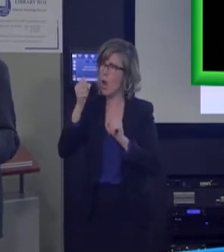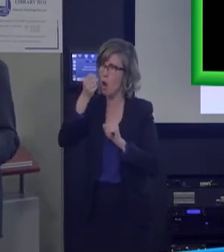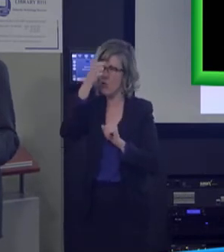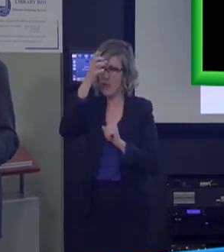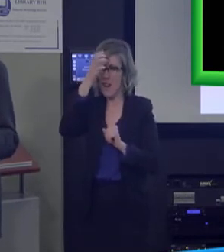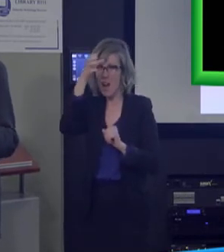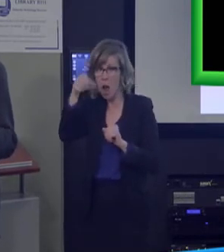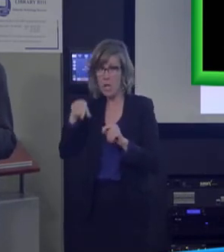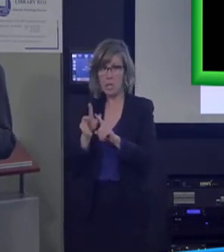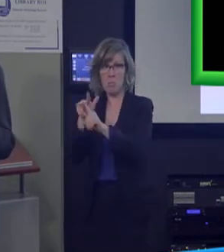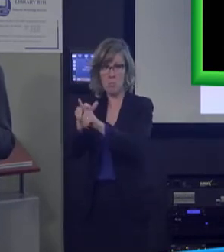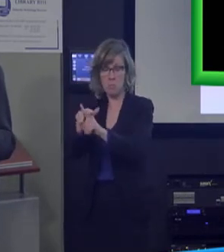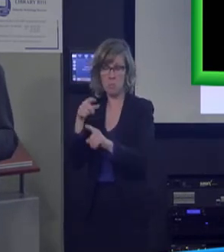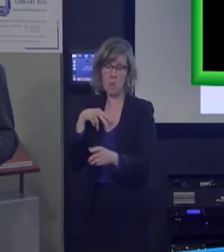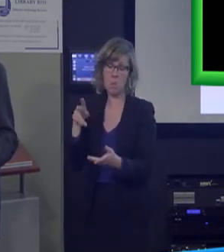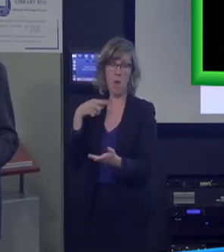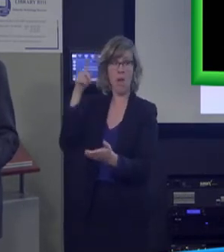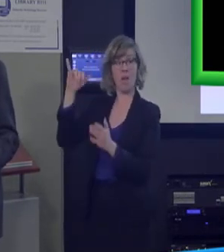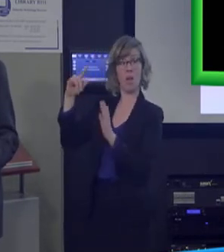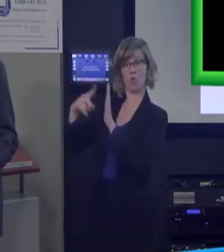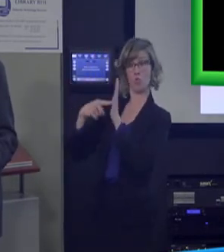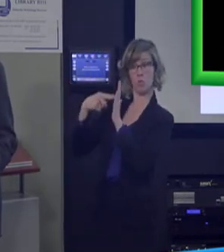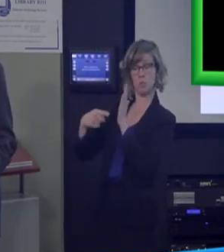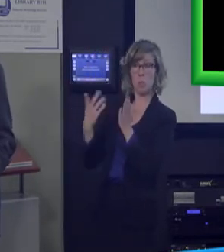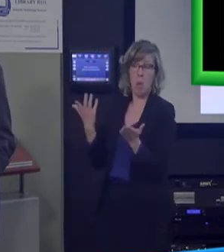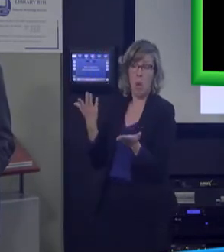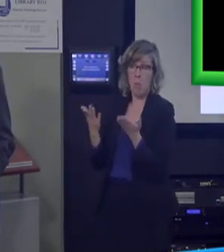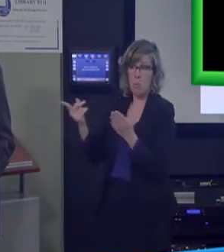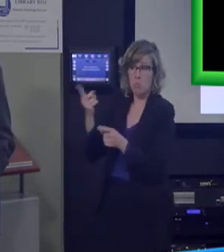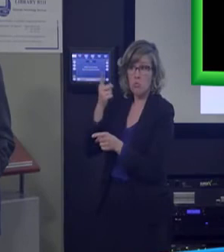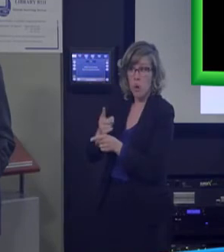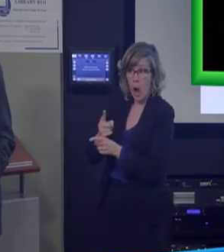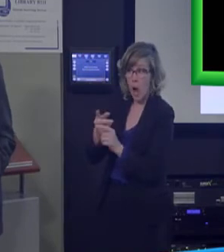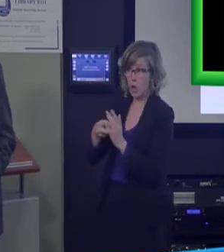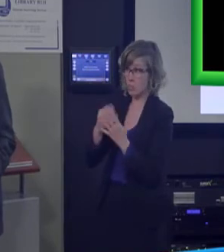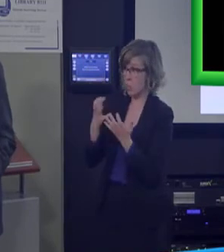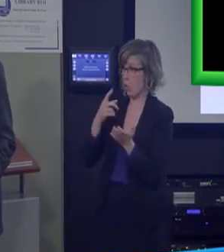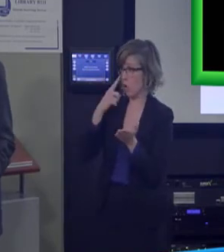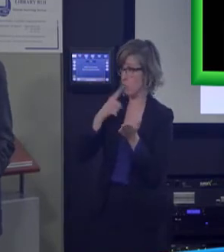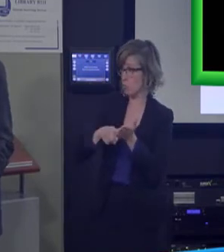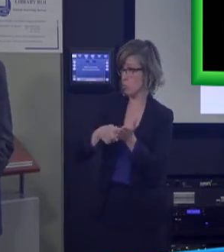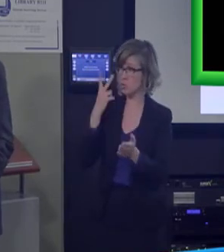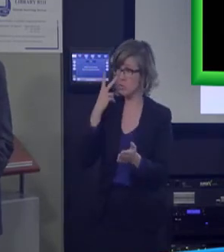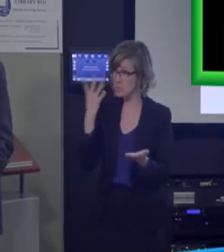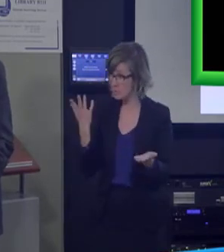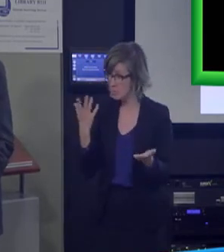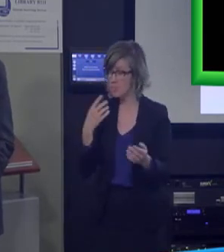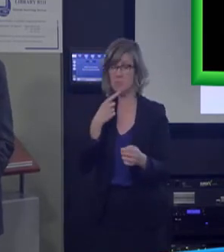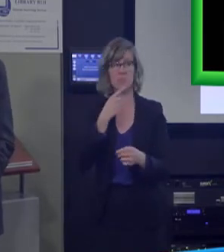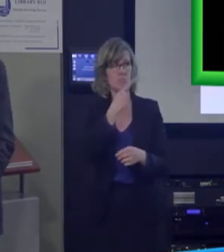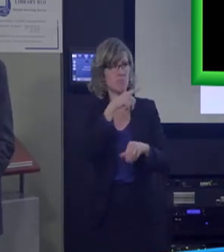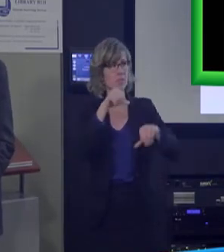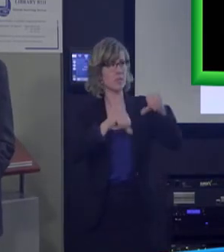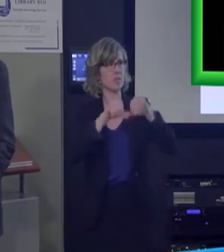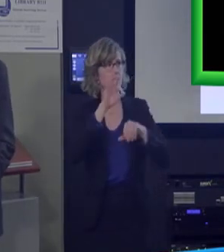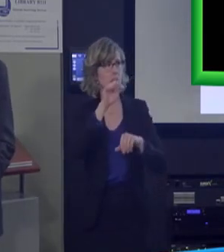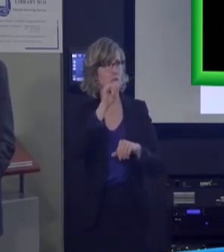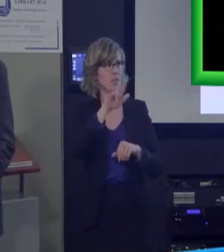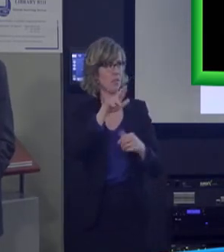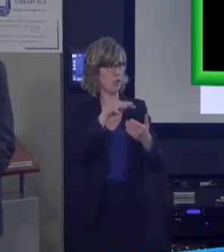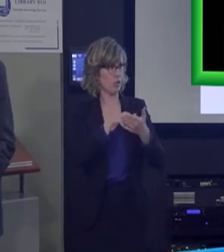Simple critique, we wanted to address it directly. So we did this thing we called the science fair study